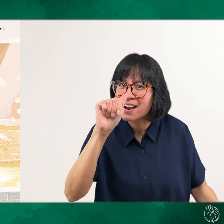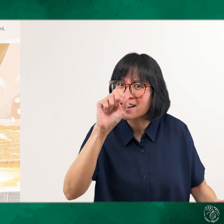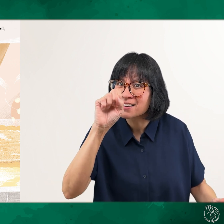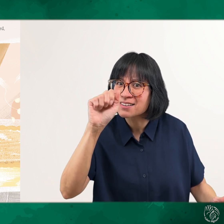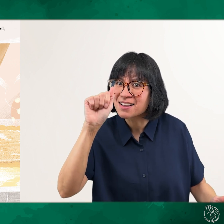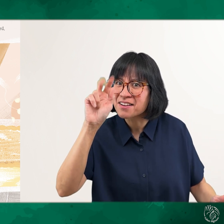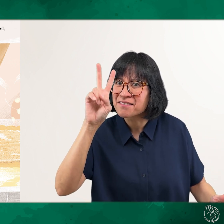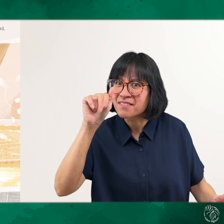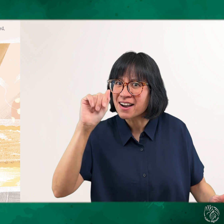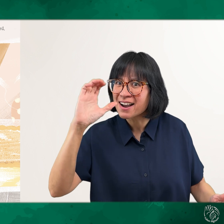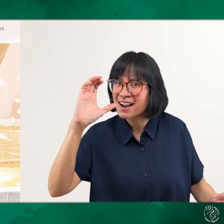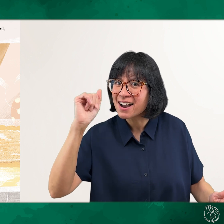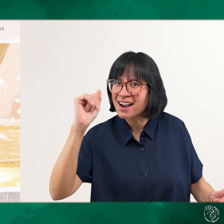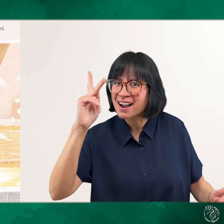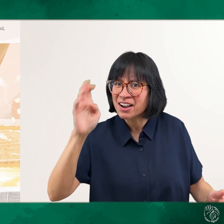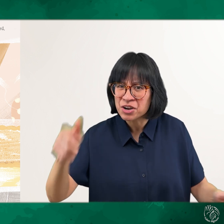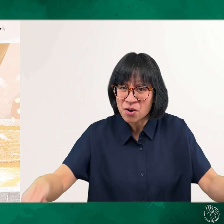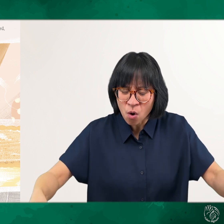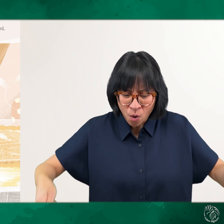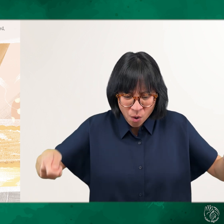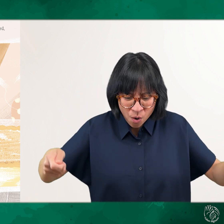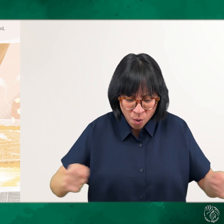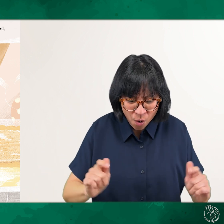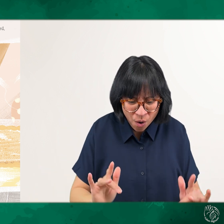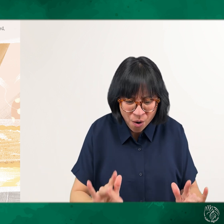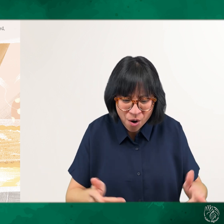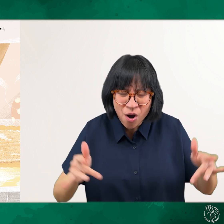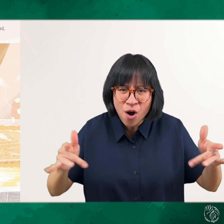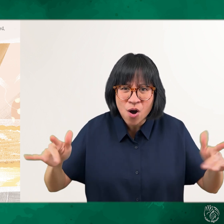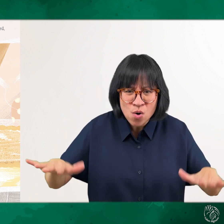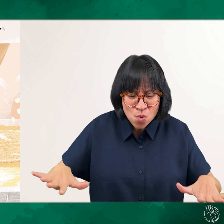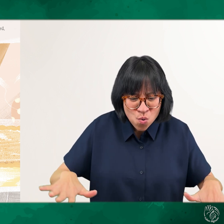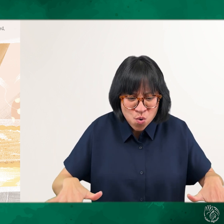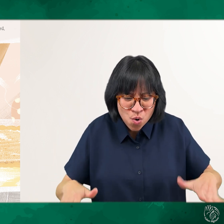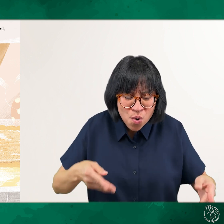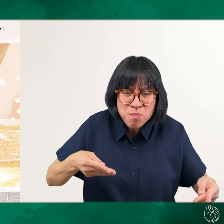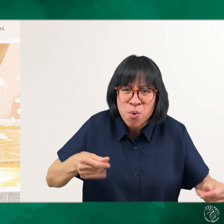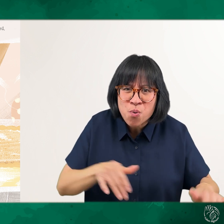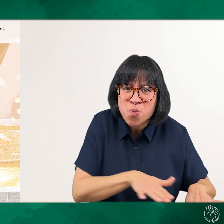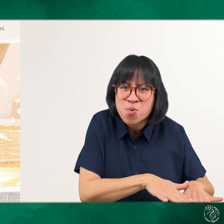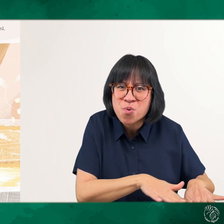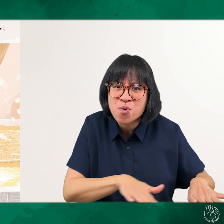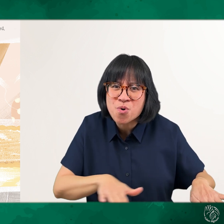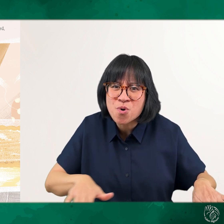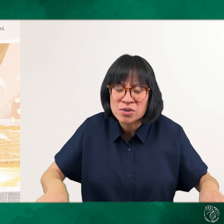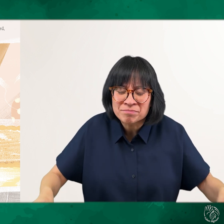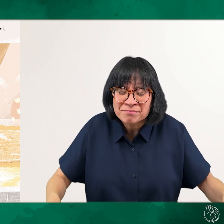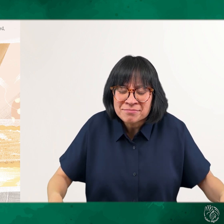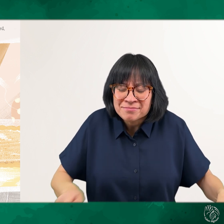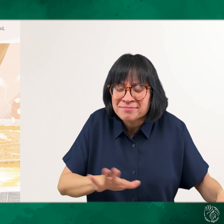cassava cake sliding out of the hot oven, covered with smooth and glossy